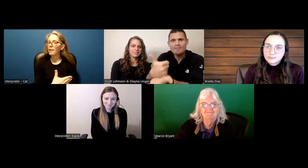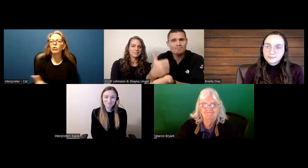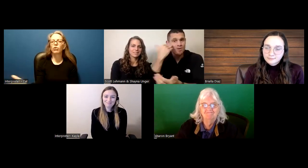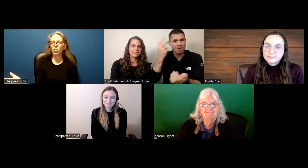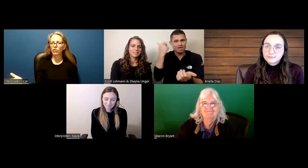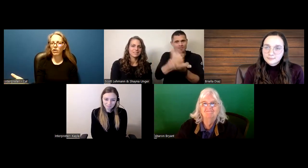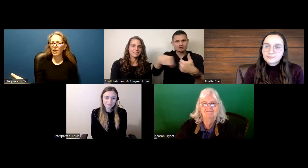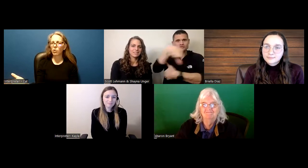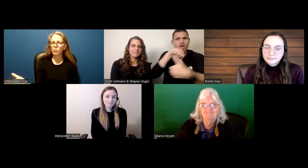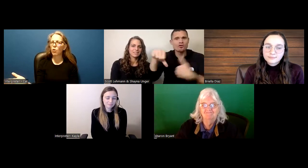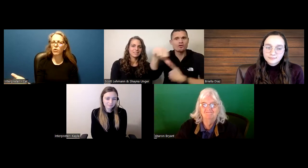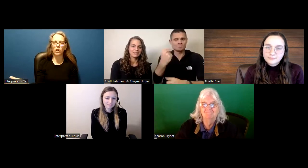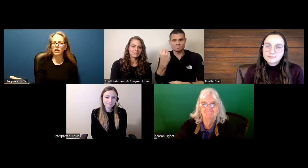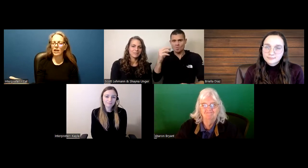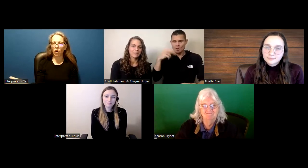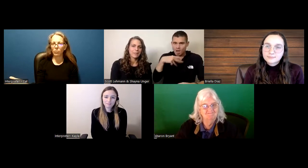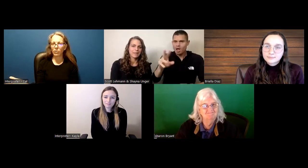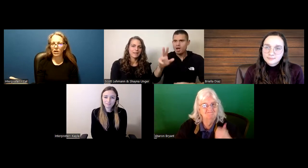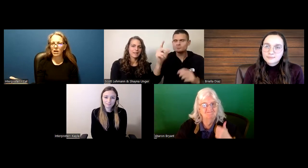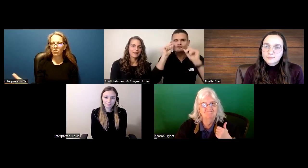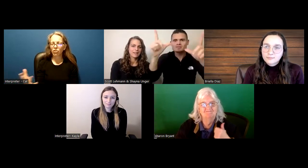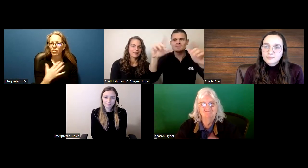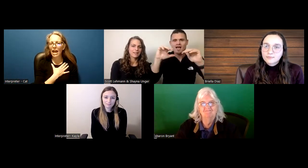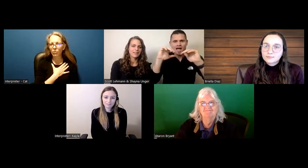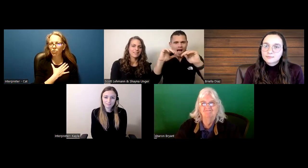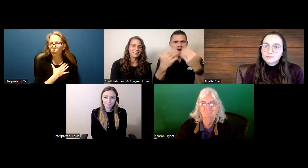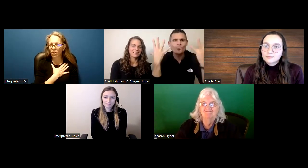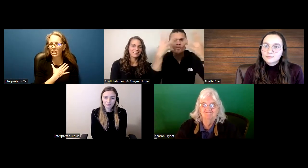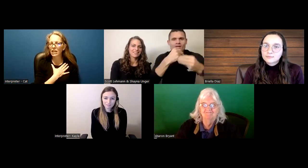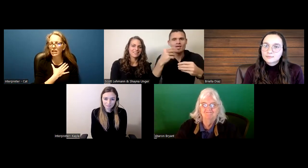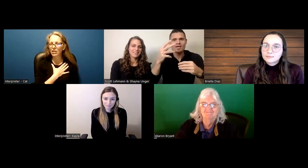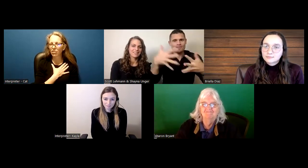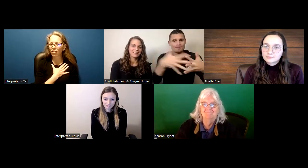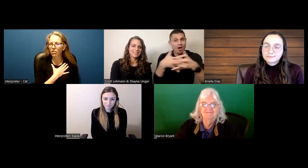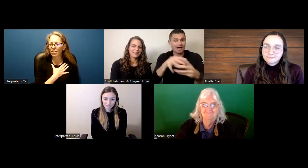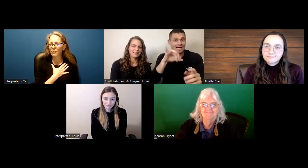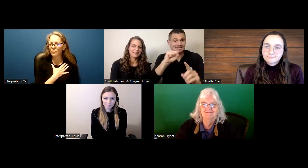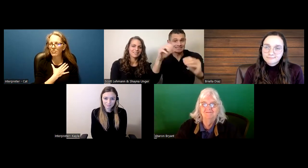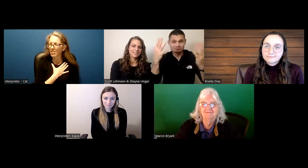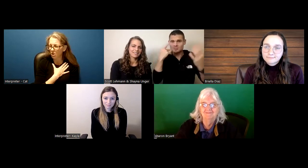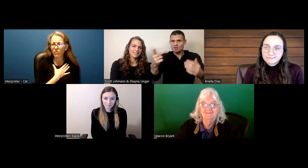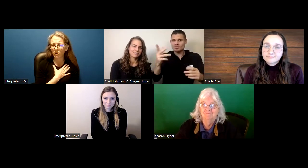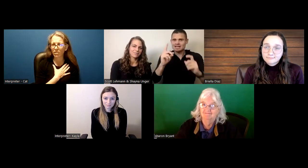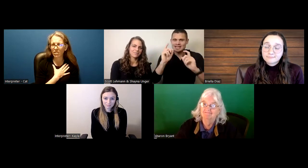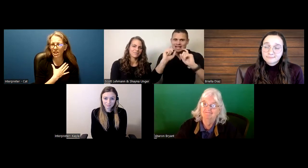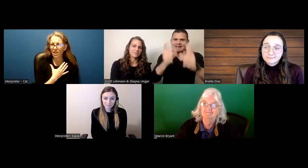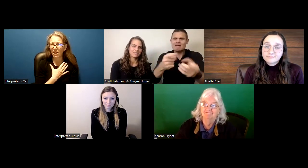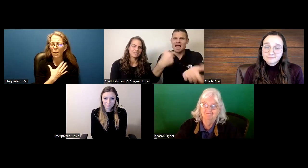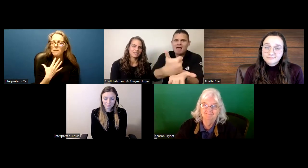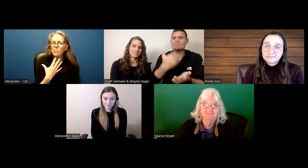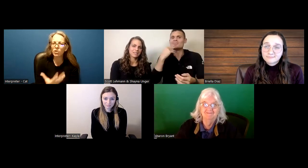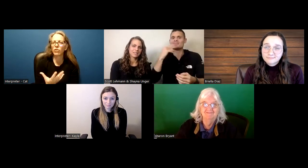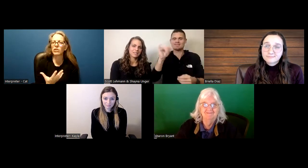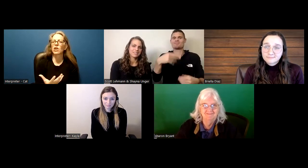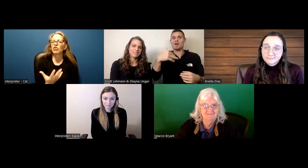and they pulled over and were more than willing to help. So that was really just, that's beautiful. You know,